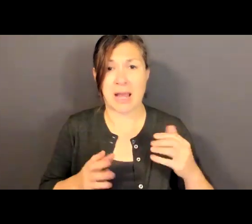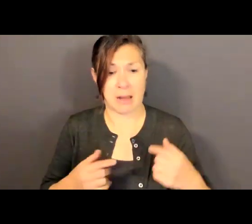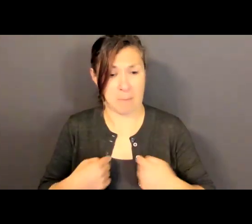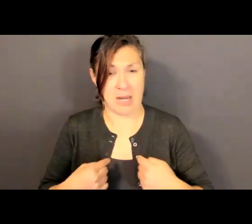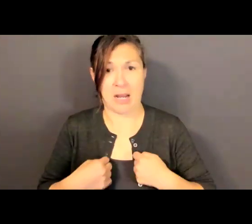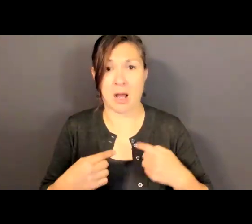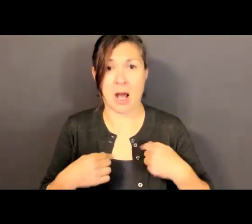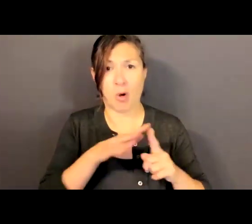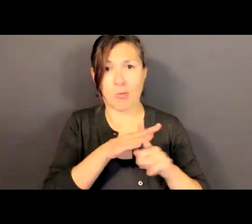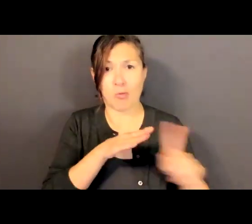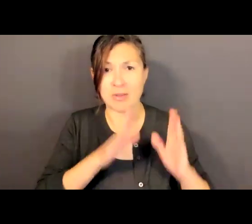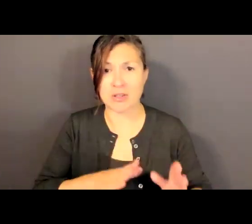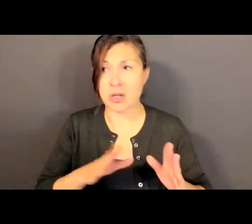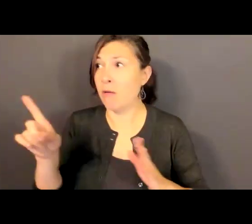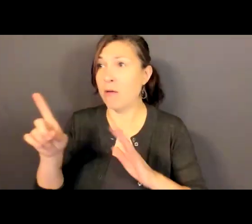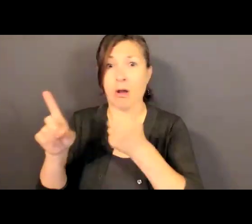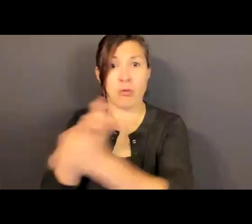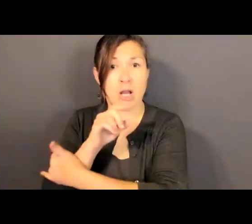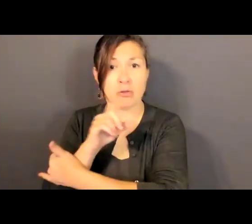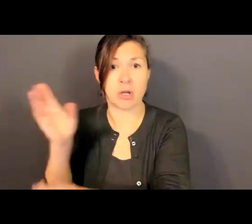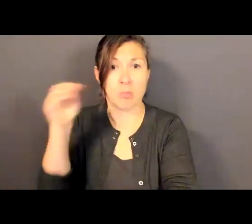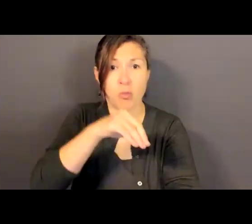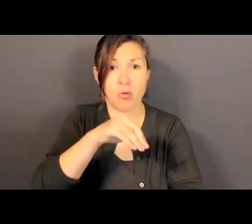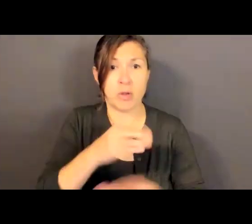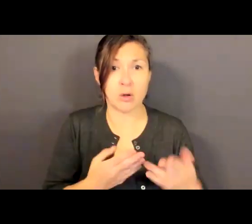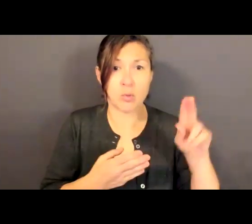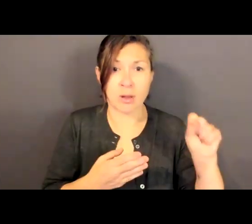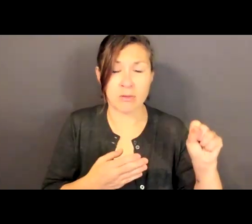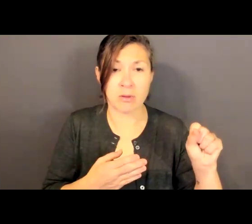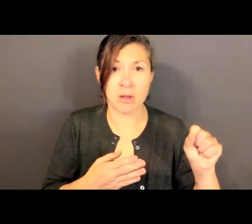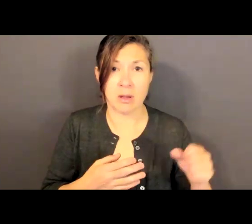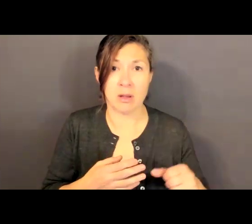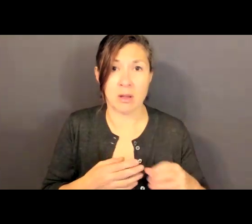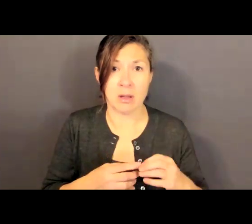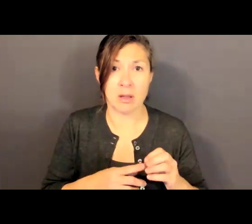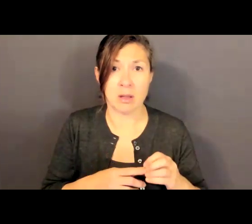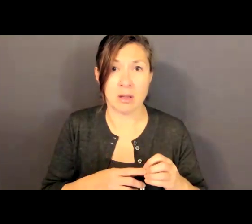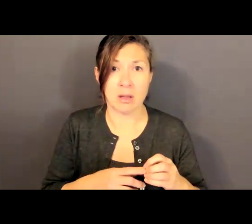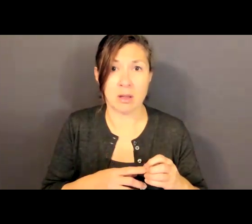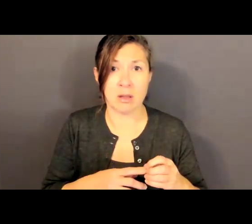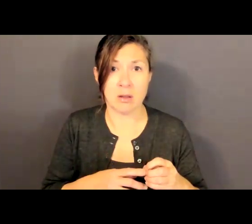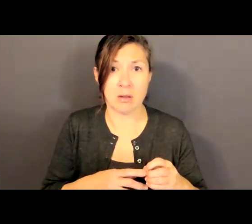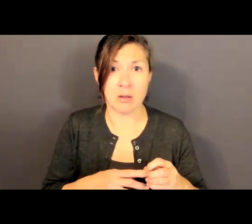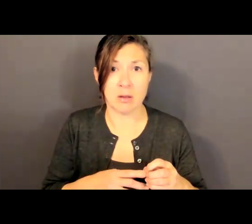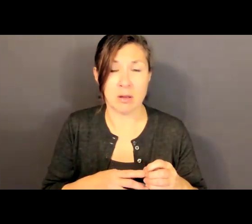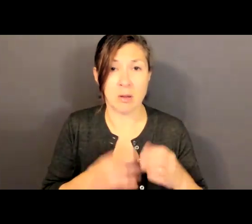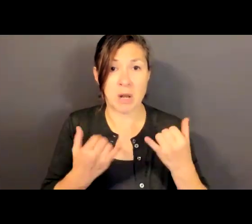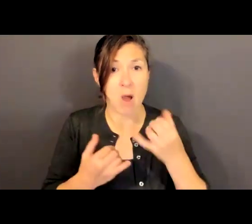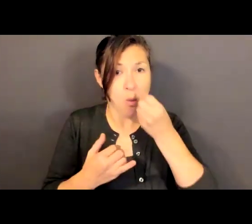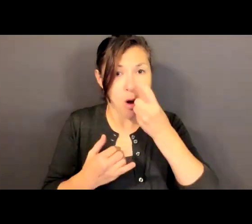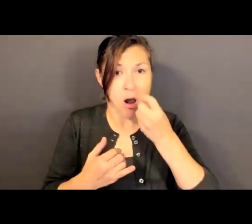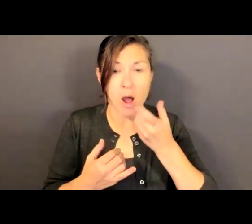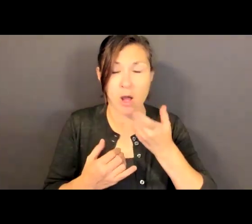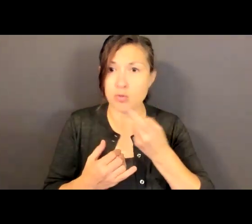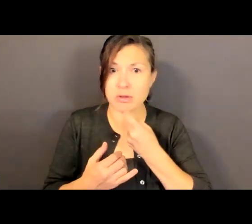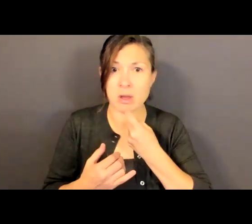country coming to America without much formal education. Maybe but now I hear you and I see, oh